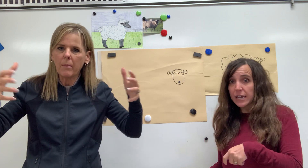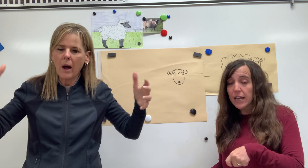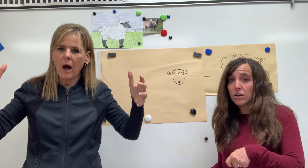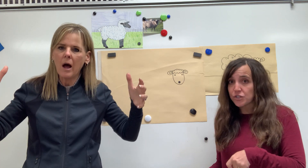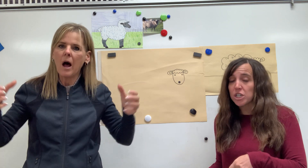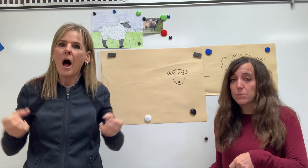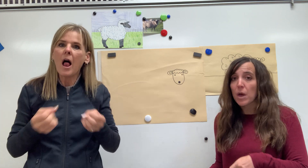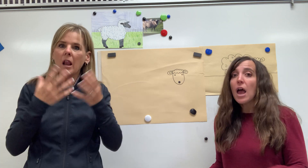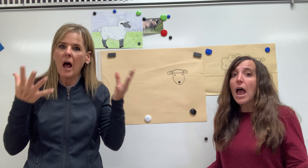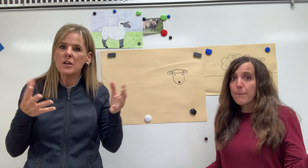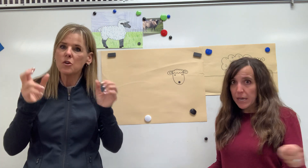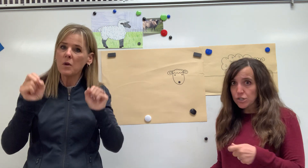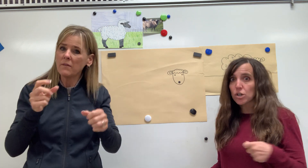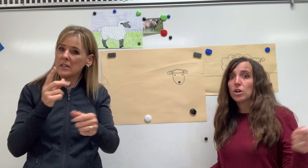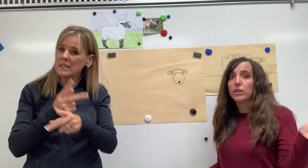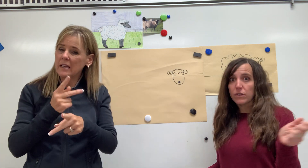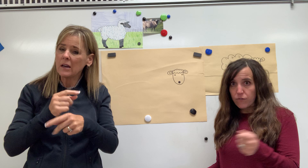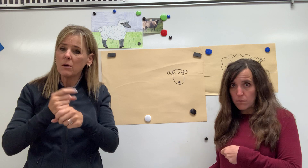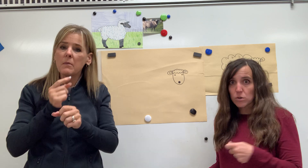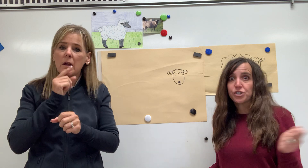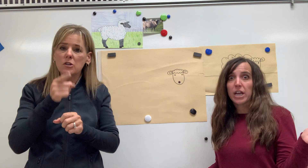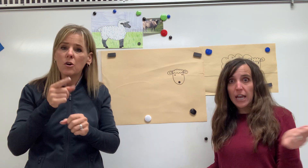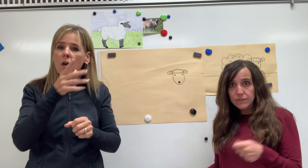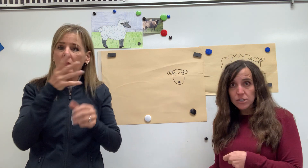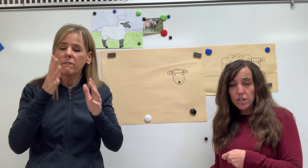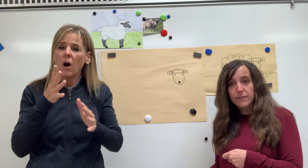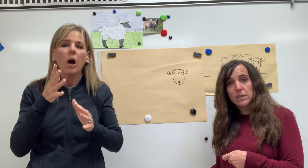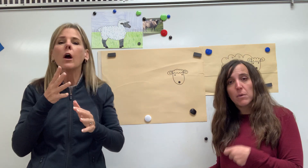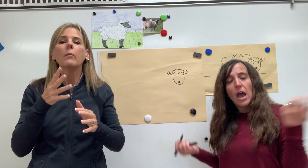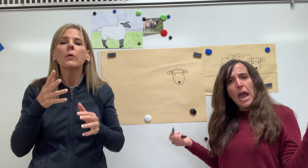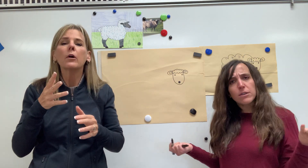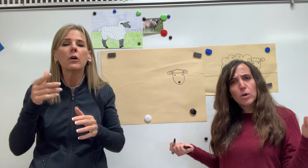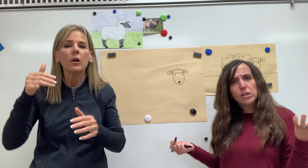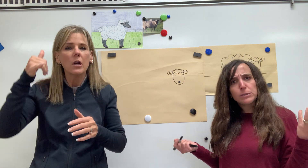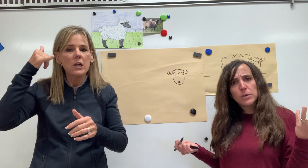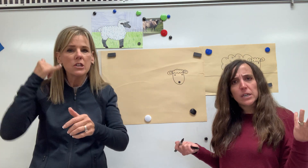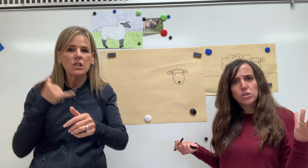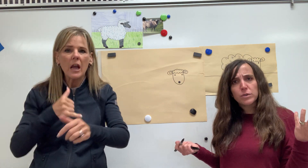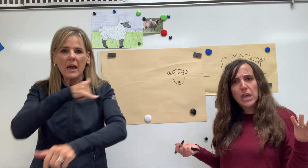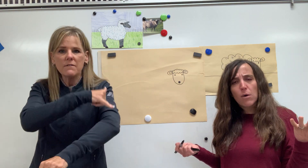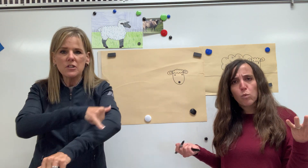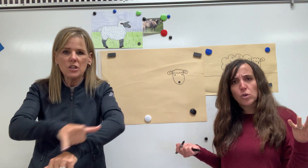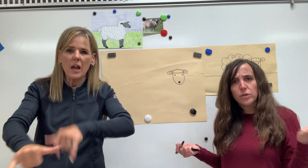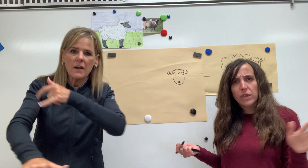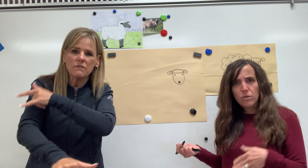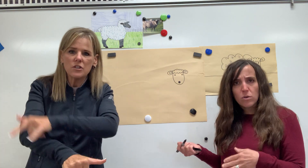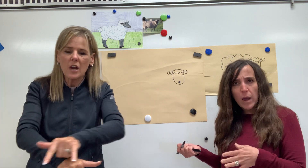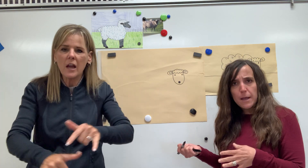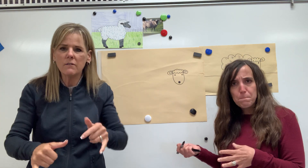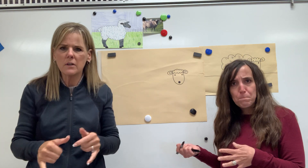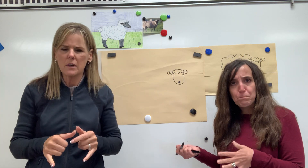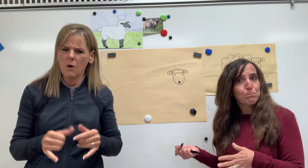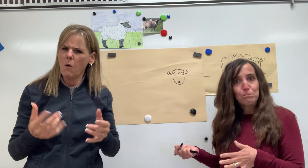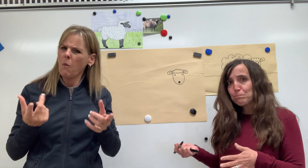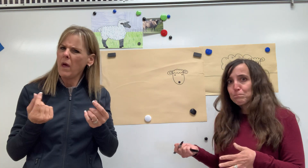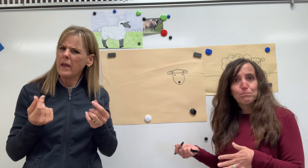have to take care of sheep and make sure that the farmer shaves and shaves them. And then what do you suppose they do with that wool? Do they throw it